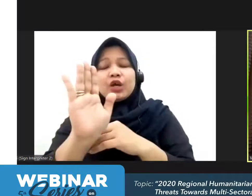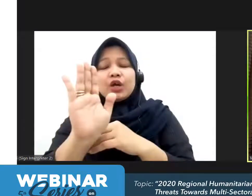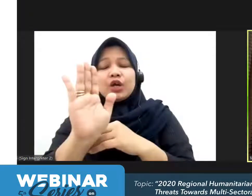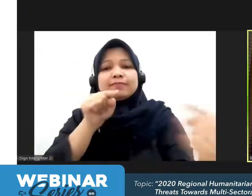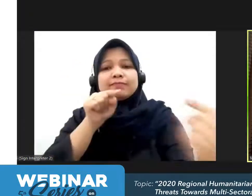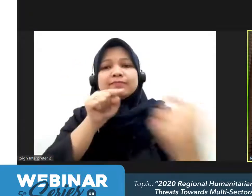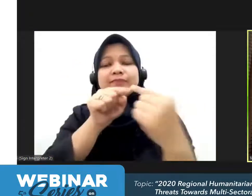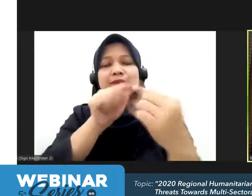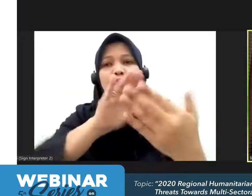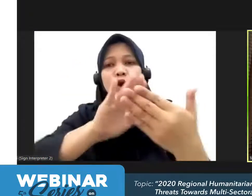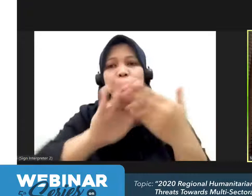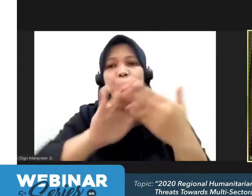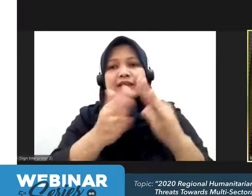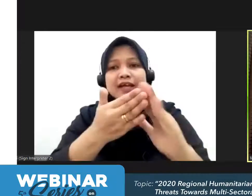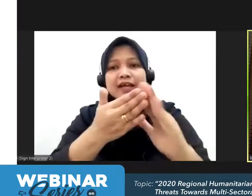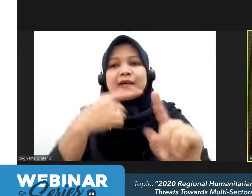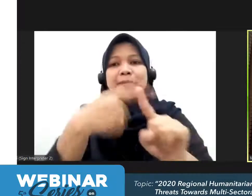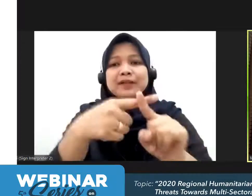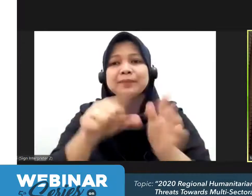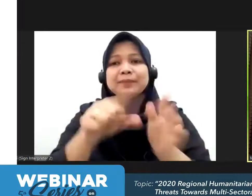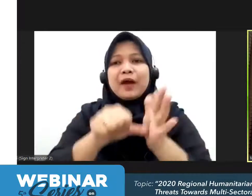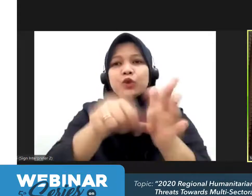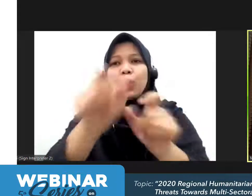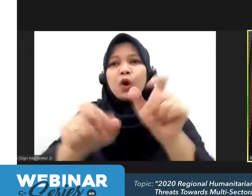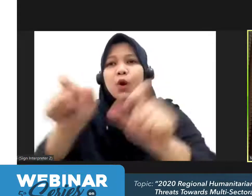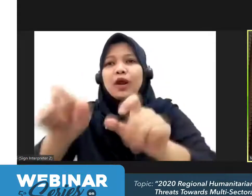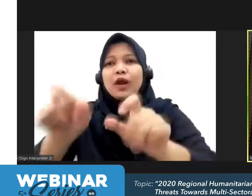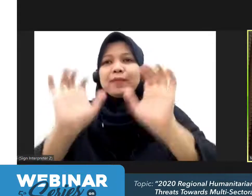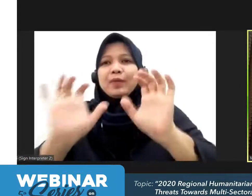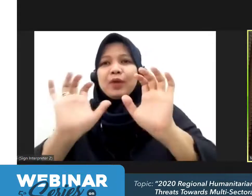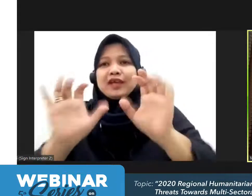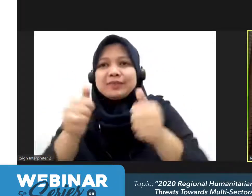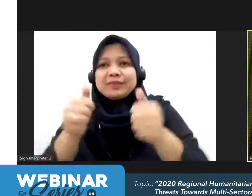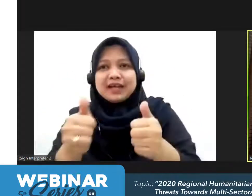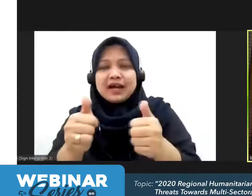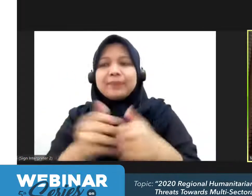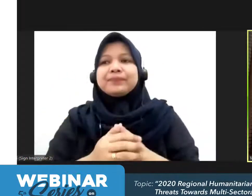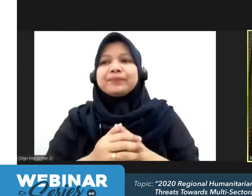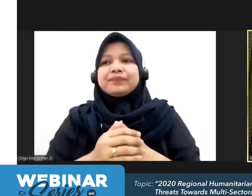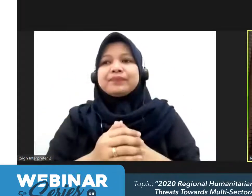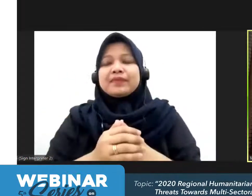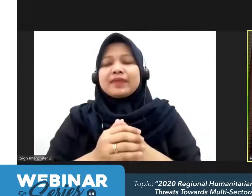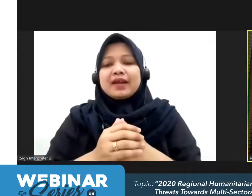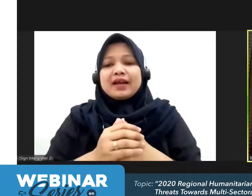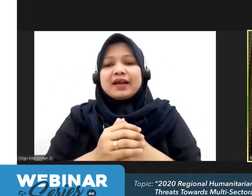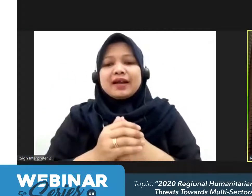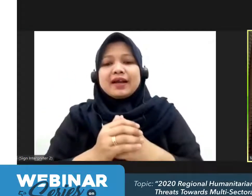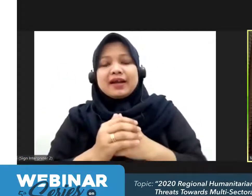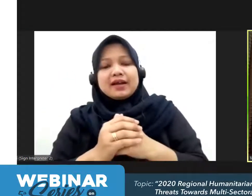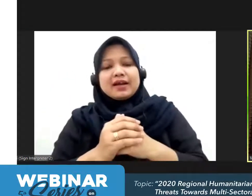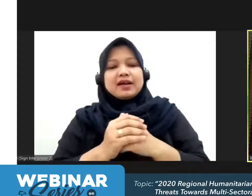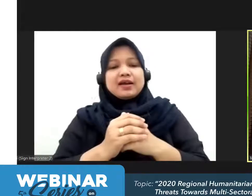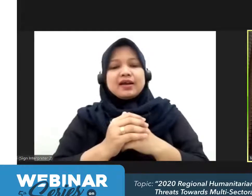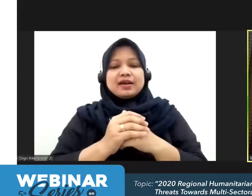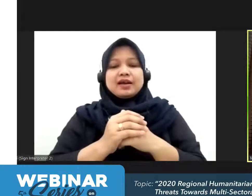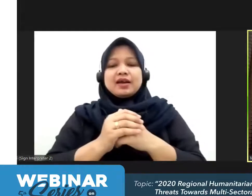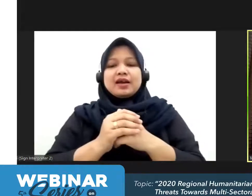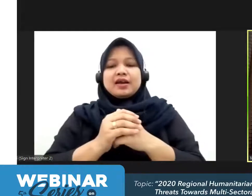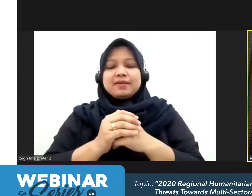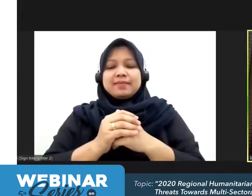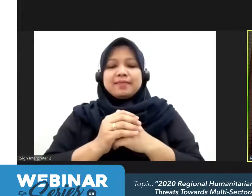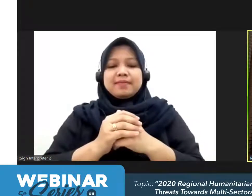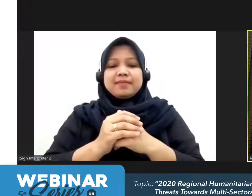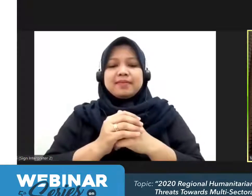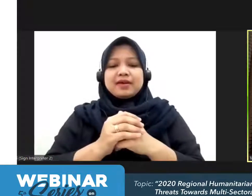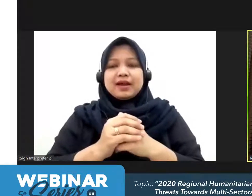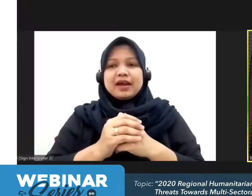people. This poses new challenges. Of course, there will be more findings and lessons in disaster,